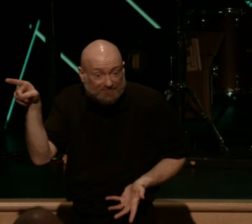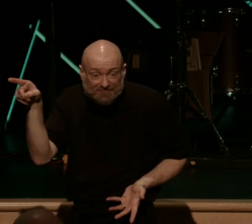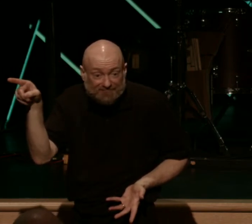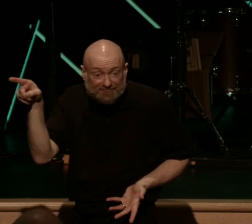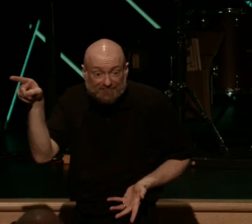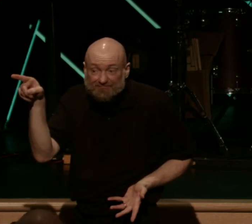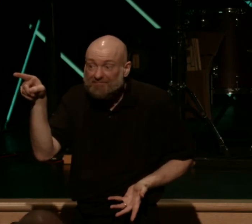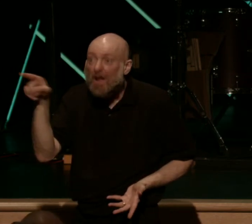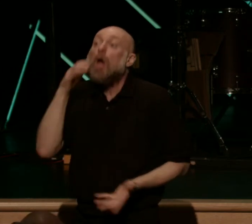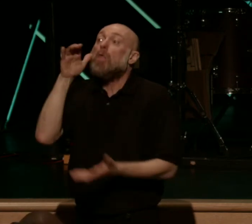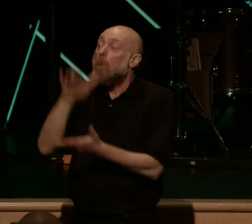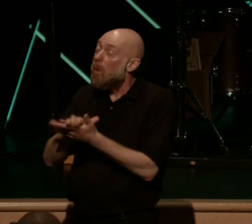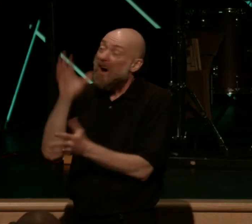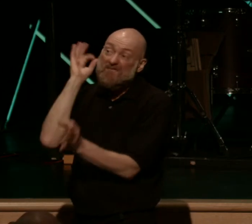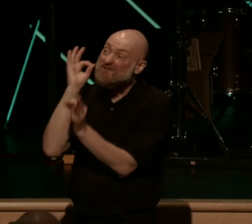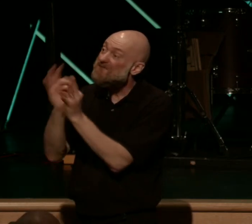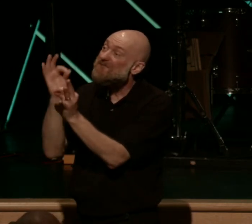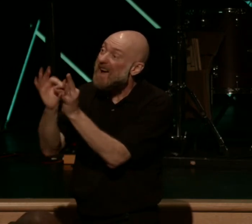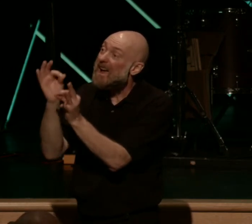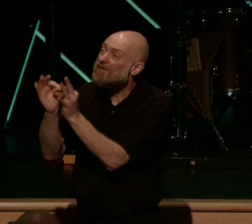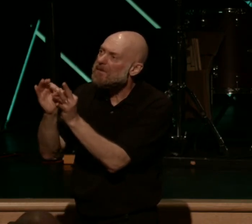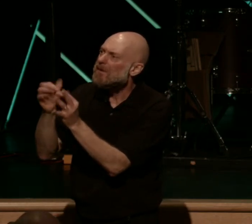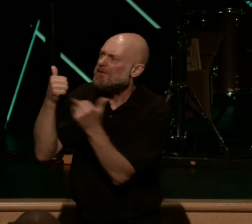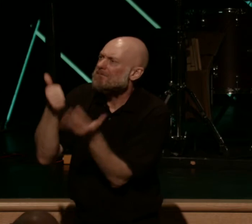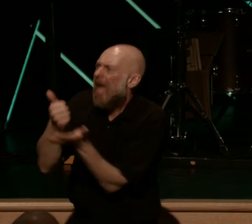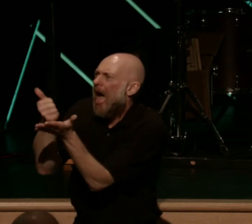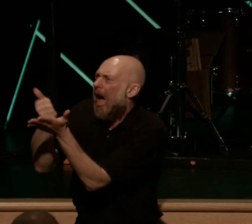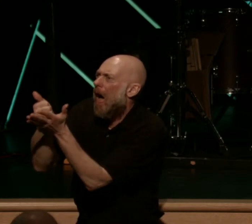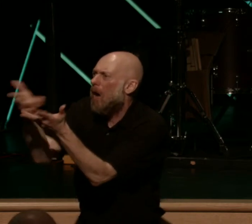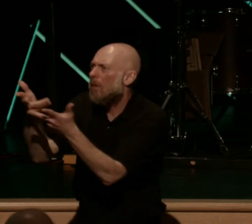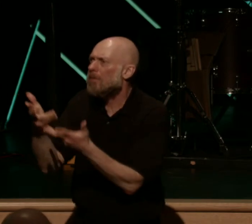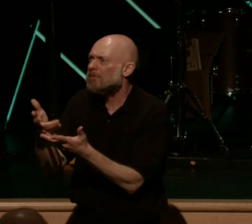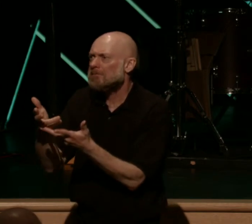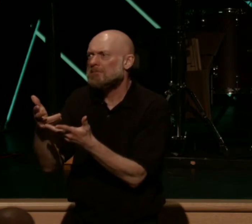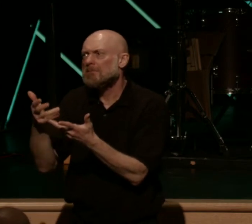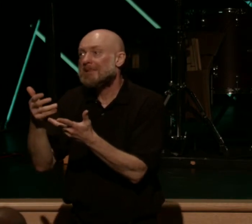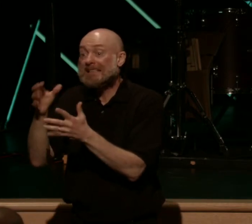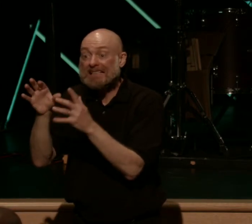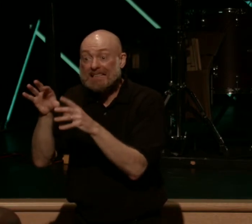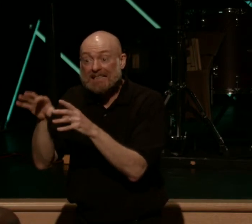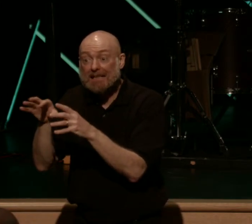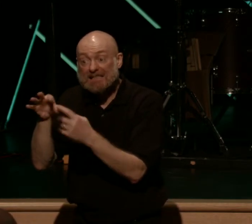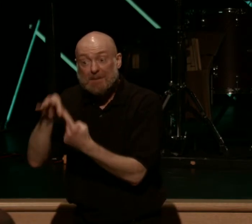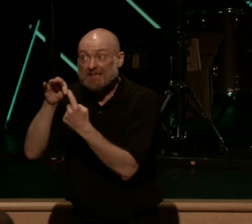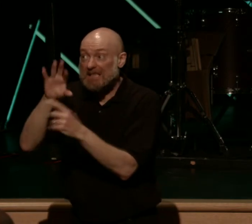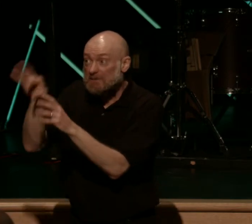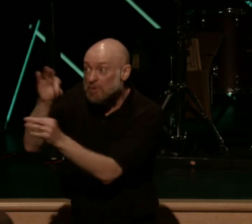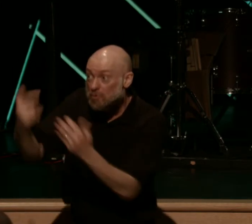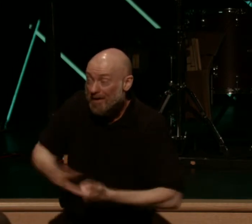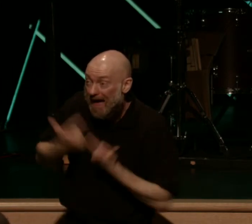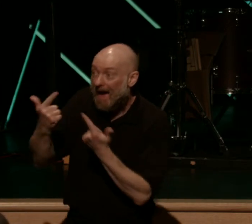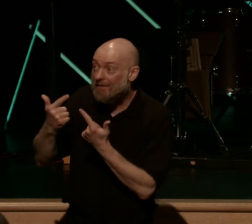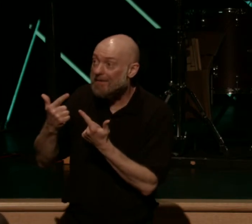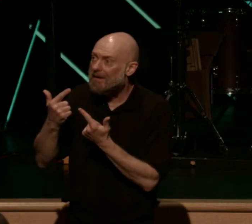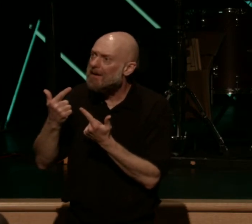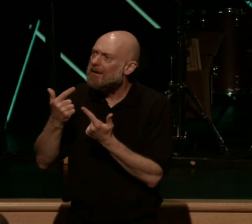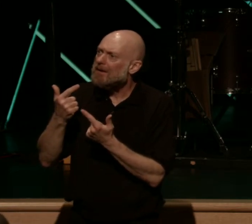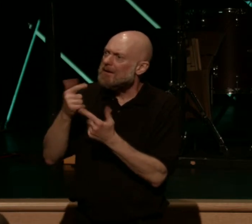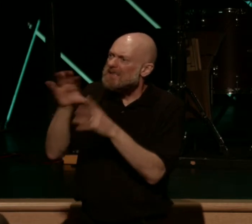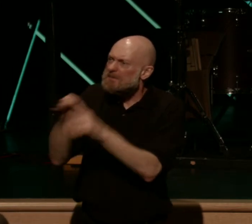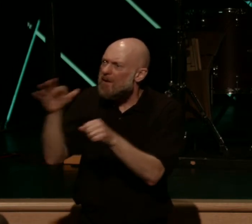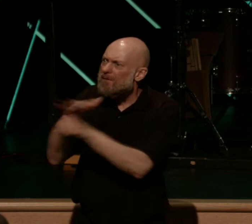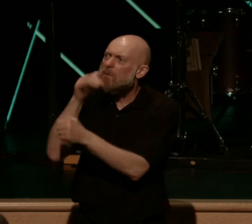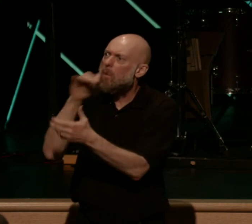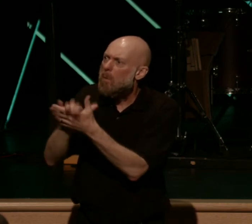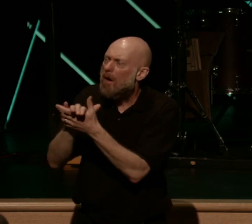A spirit-filled wife will faithfully seek her husband's good, especially his eternal good. A spirit-filled wife will be intentional